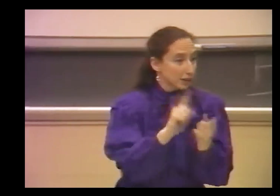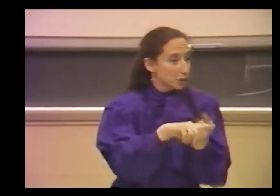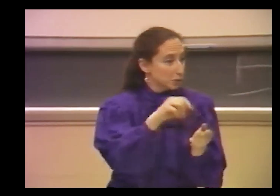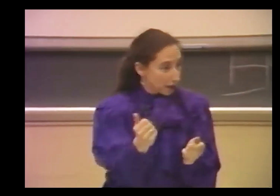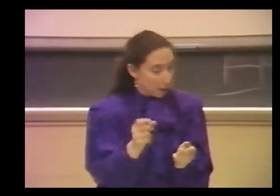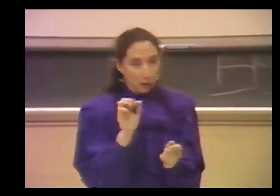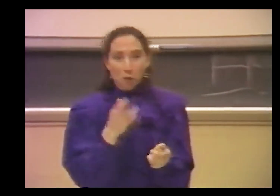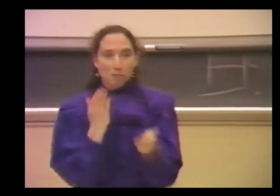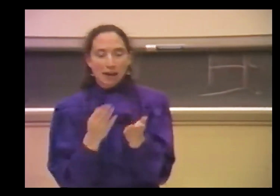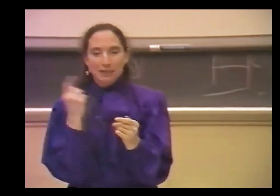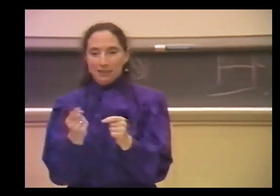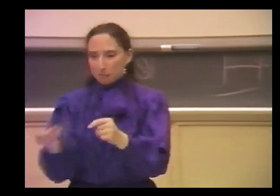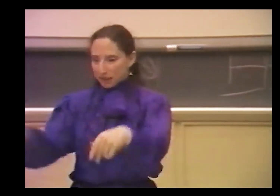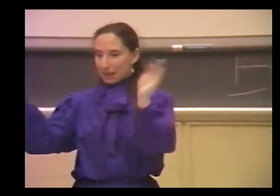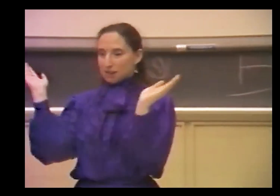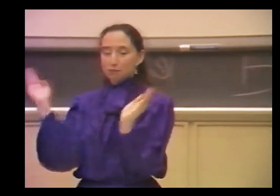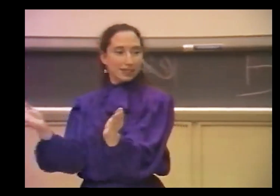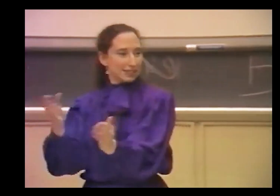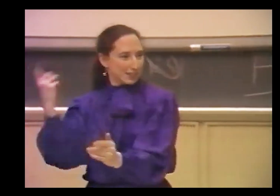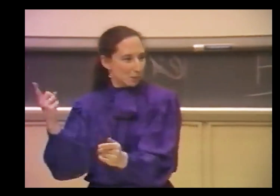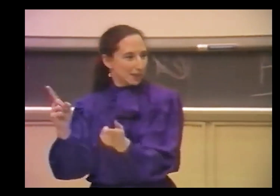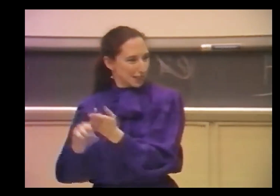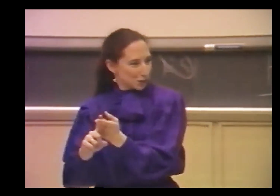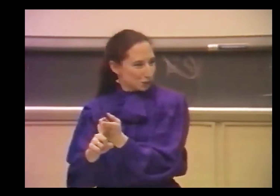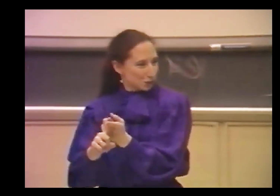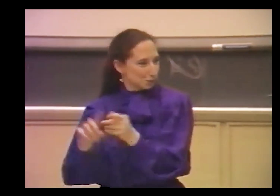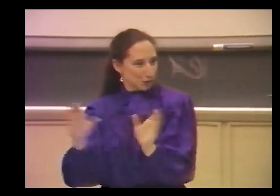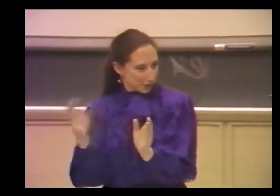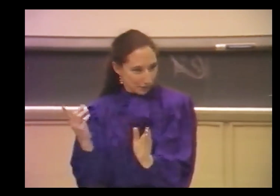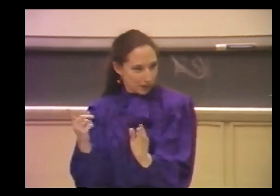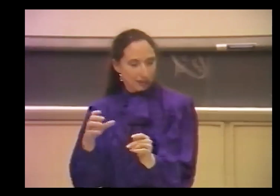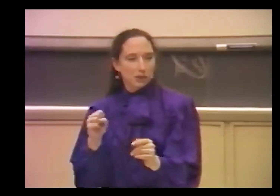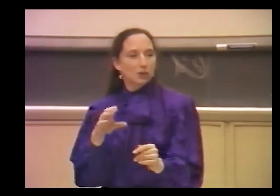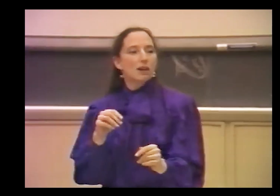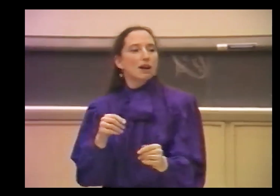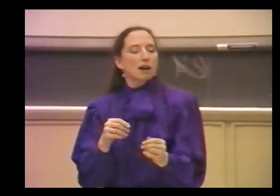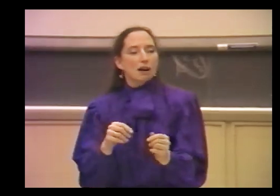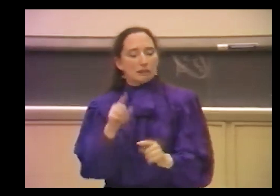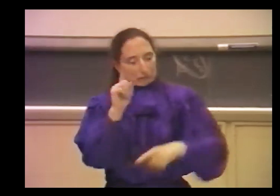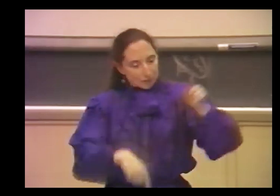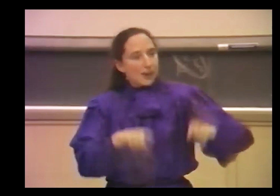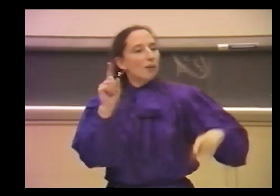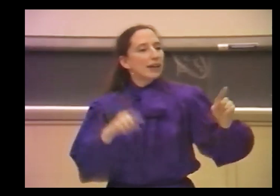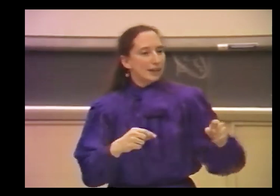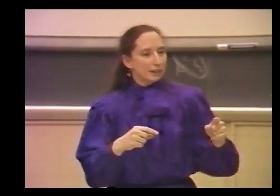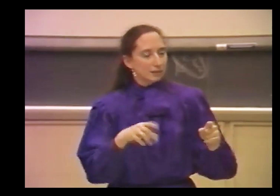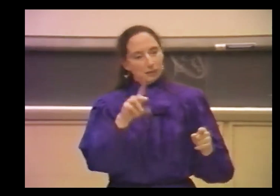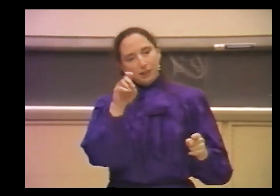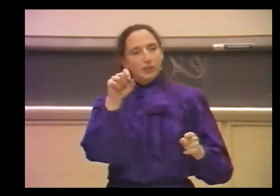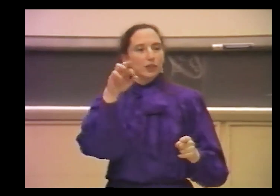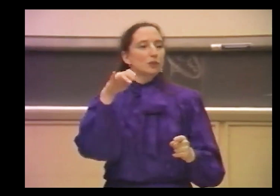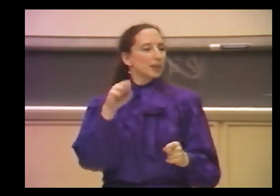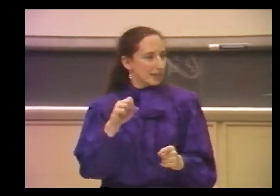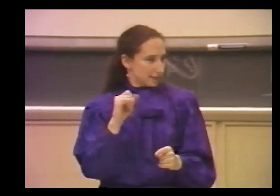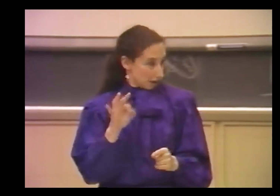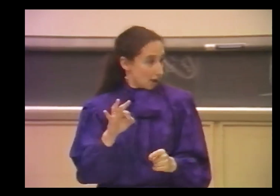to another, or maybe somebody convinced somebody to do something. So varying degrees